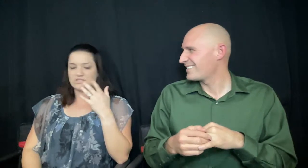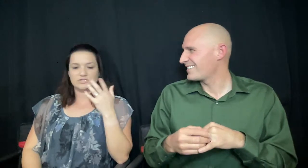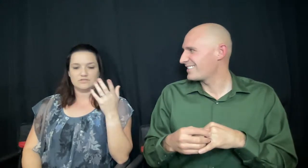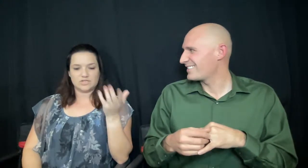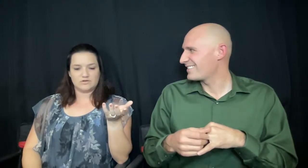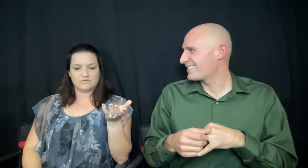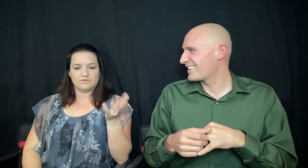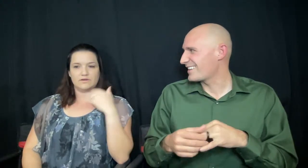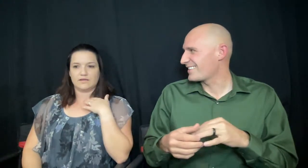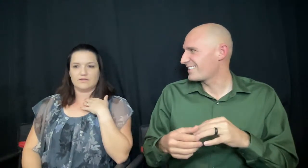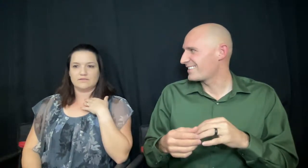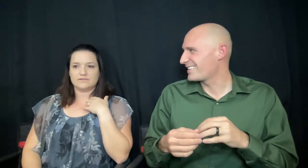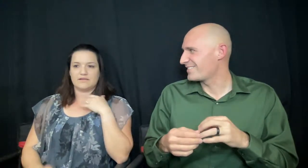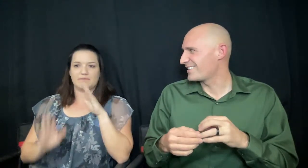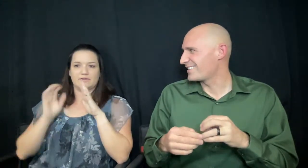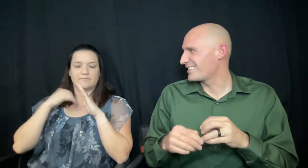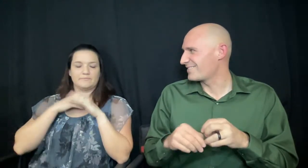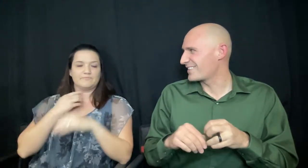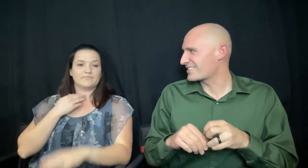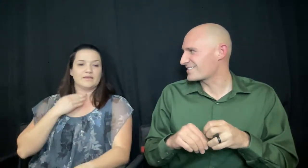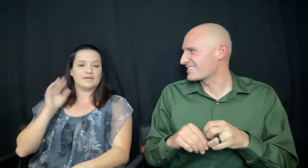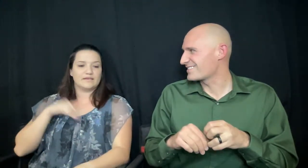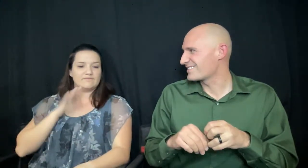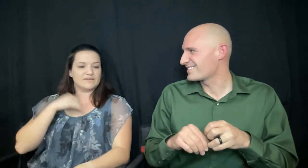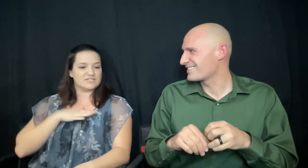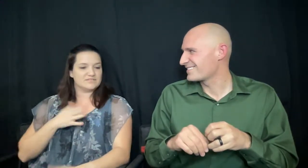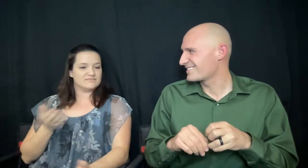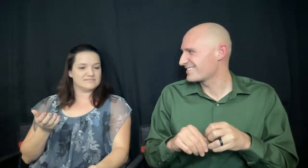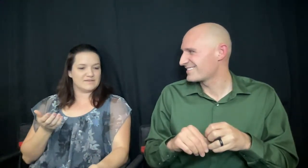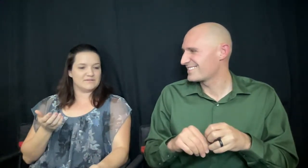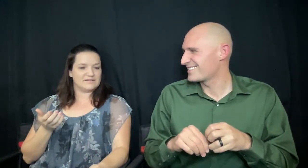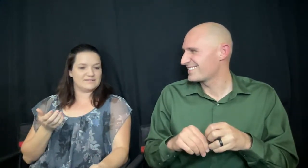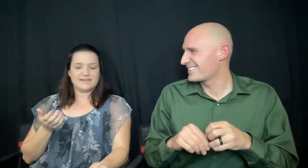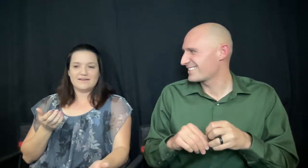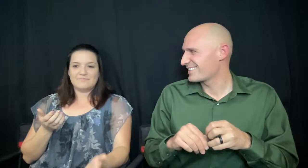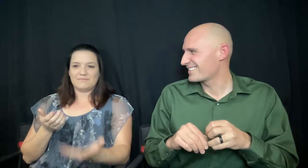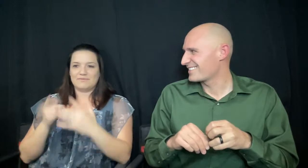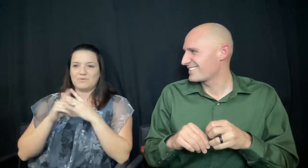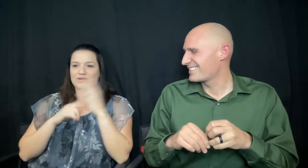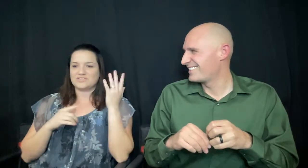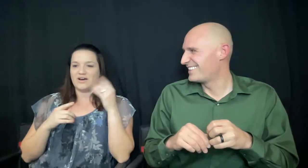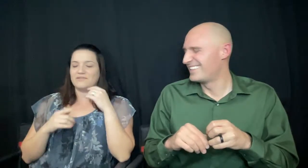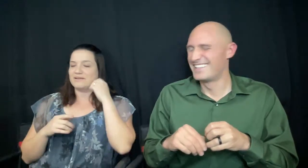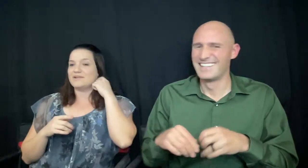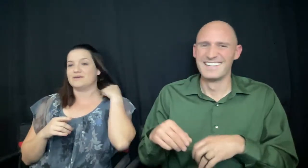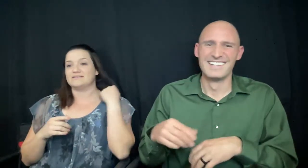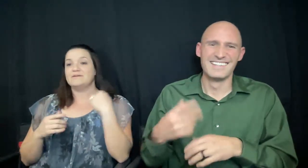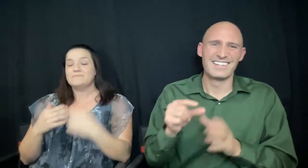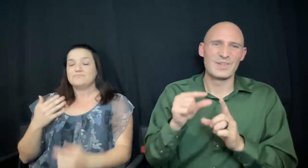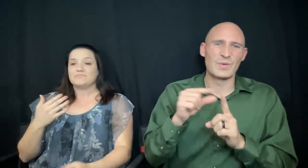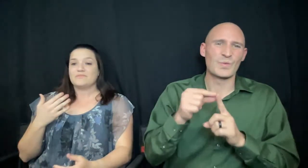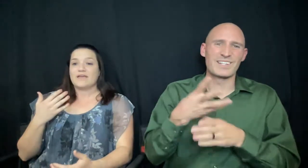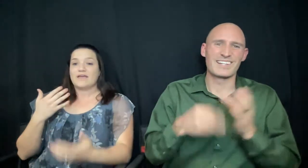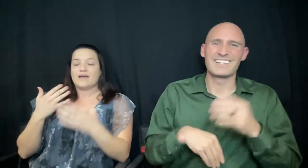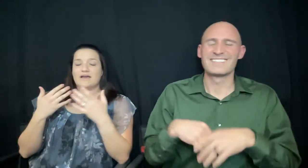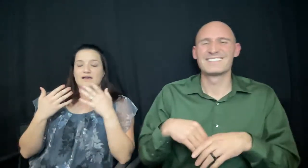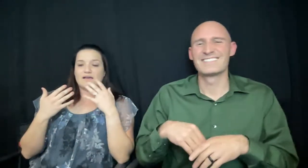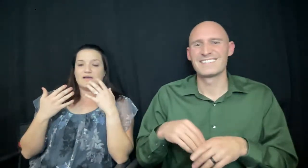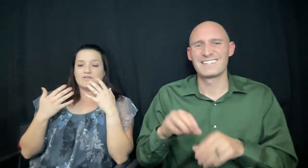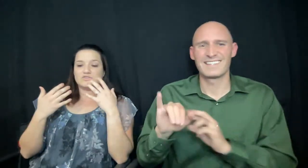pitch, tone. Somebody help me out here. Inflection. Inflection? Is that what it is? The word's gone. But anyways, so